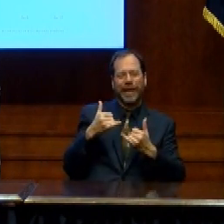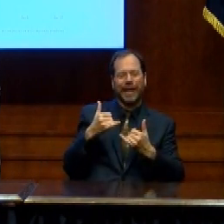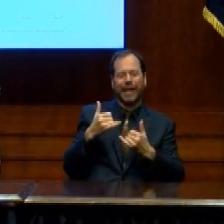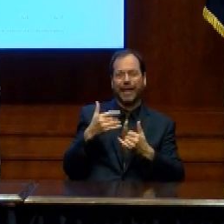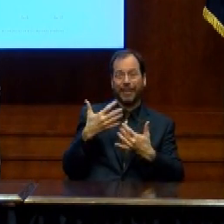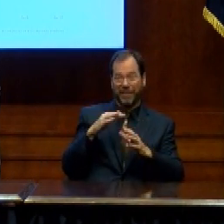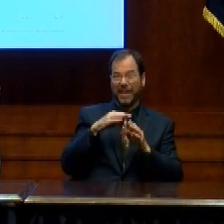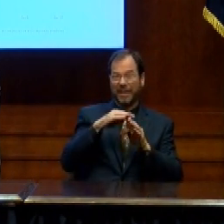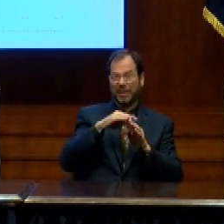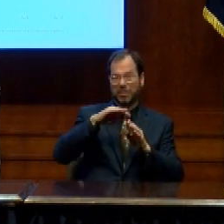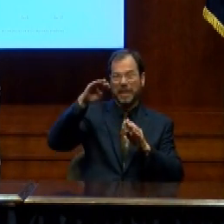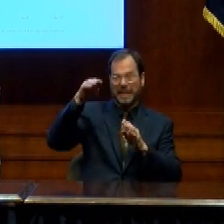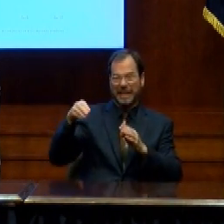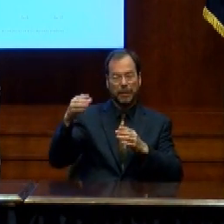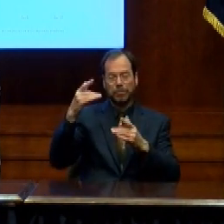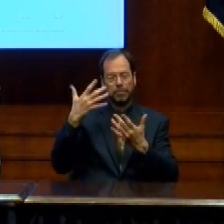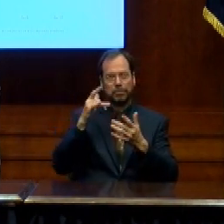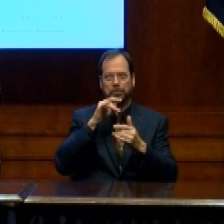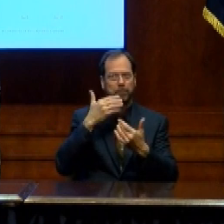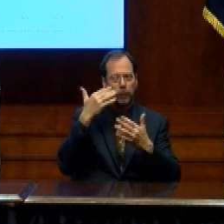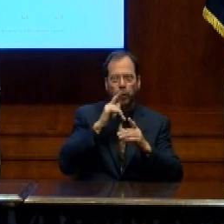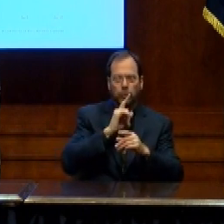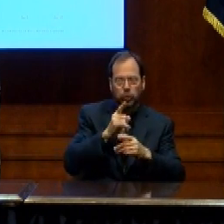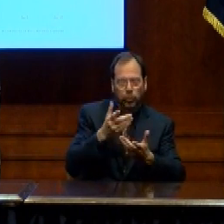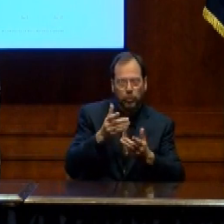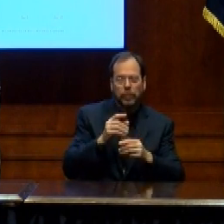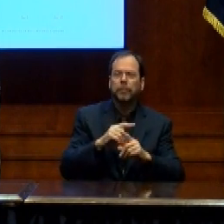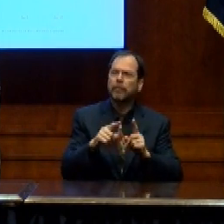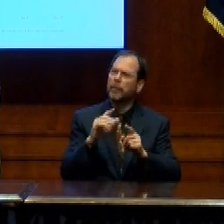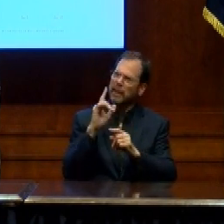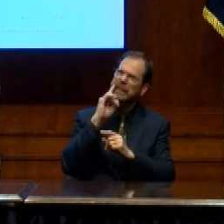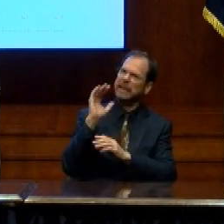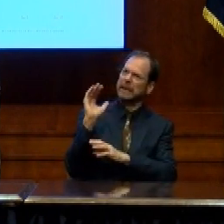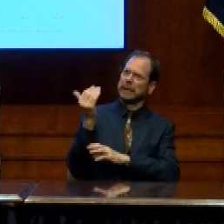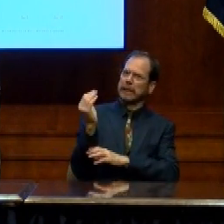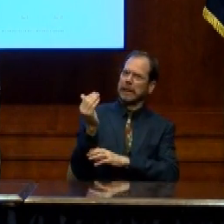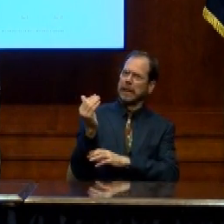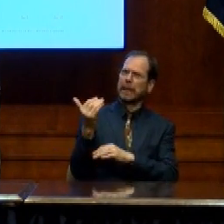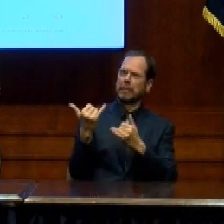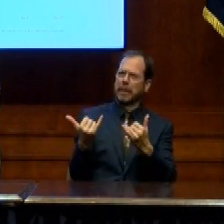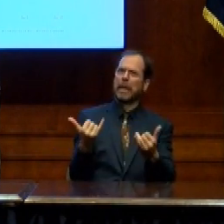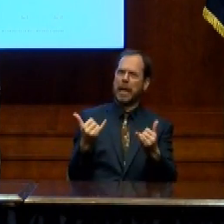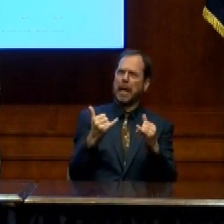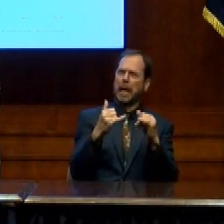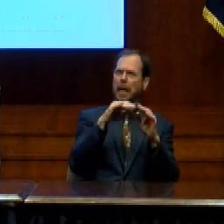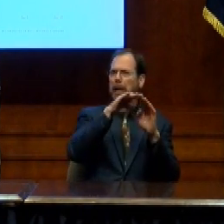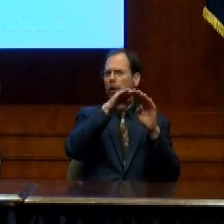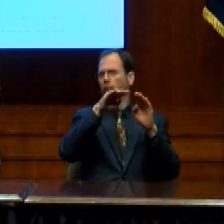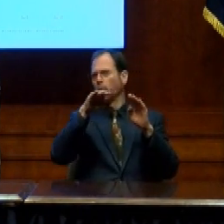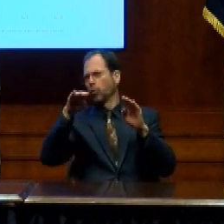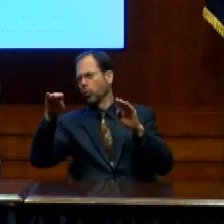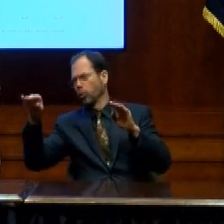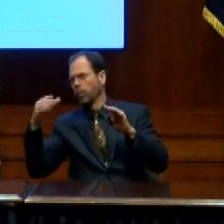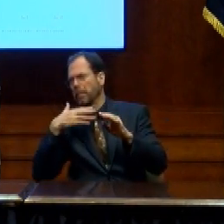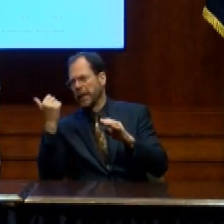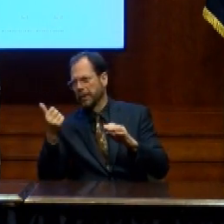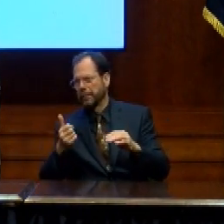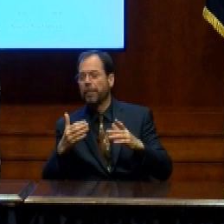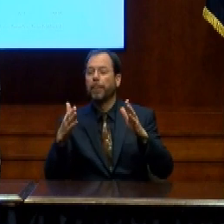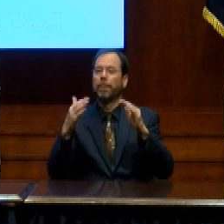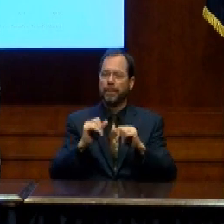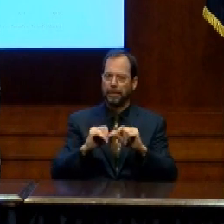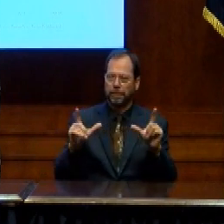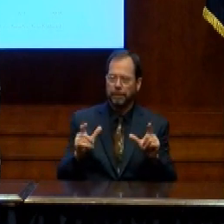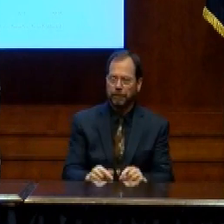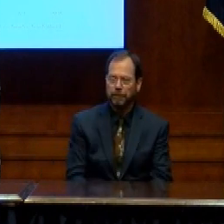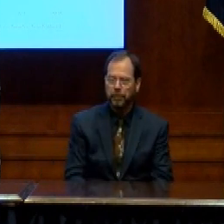Dallas has peaked. It is fair to say that things are looking like they are beginning to level off a little bit. Next